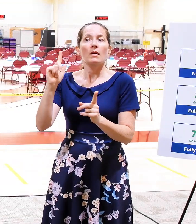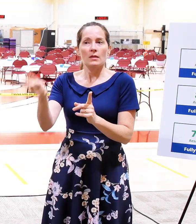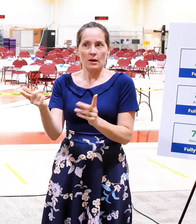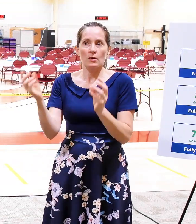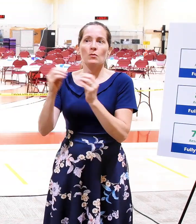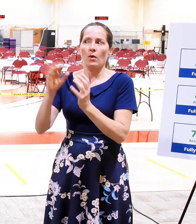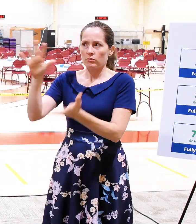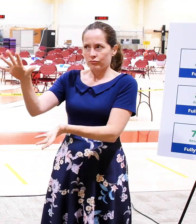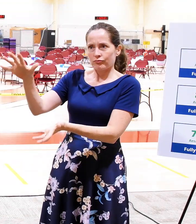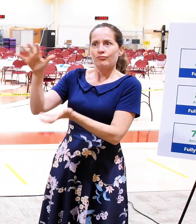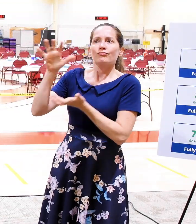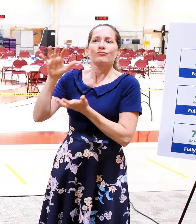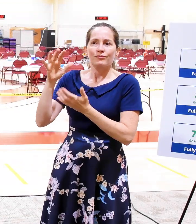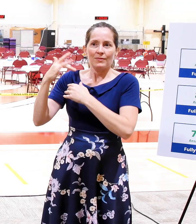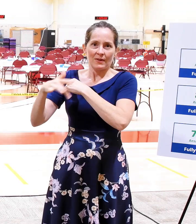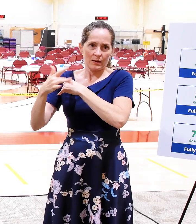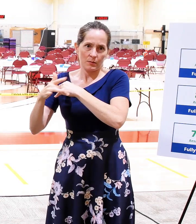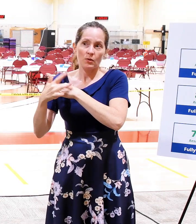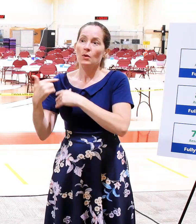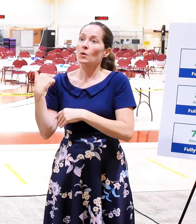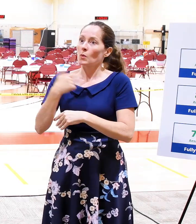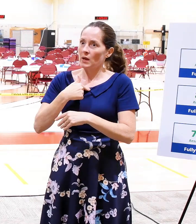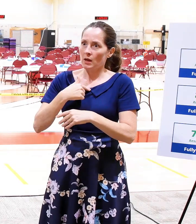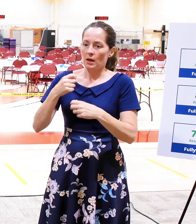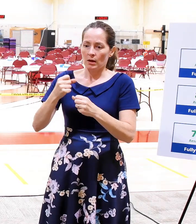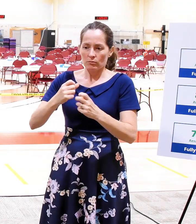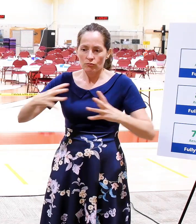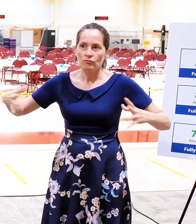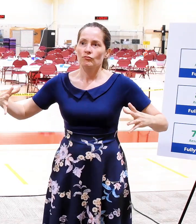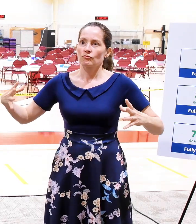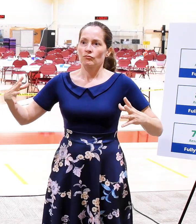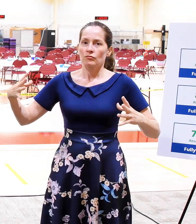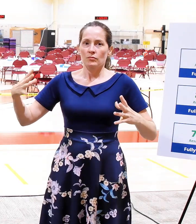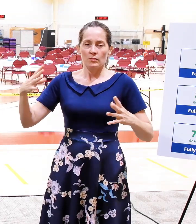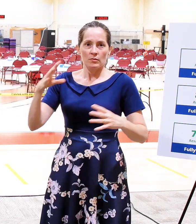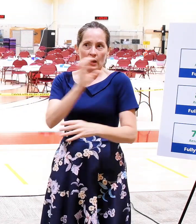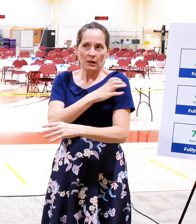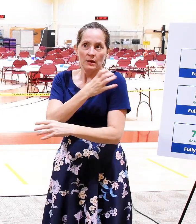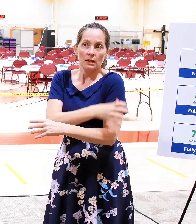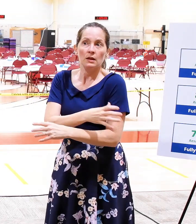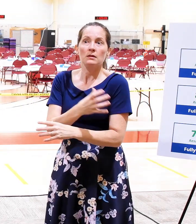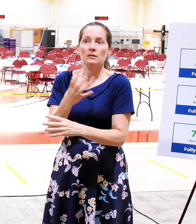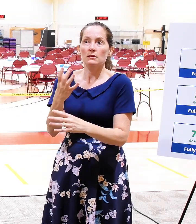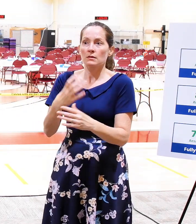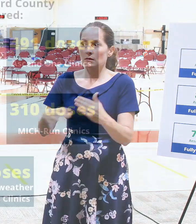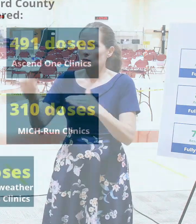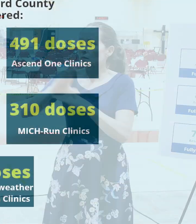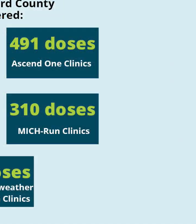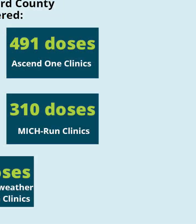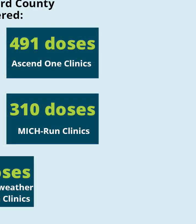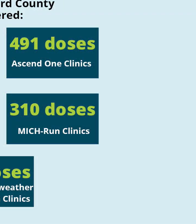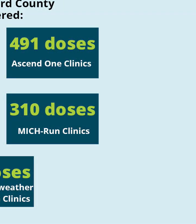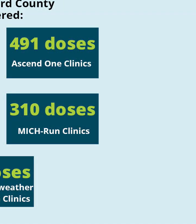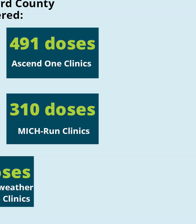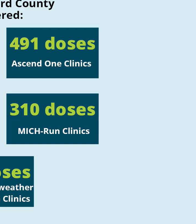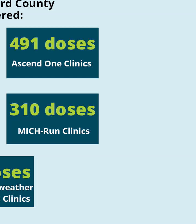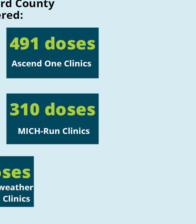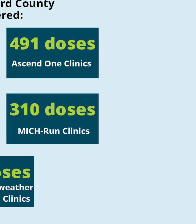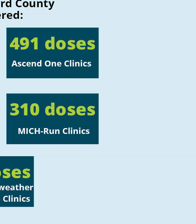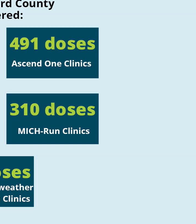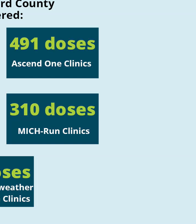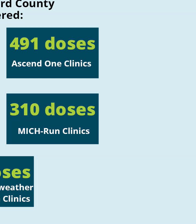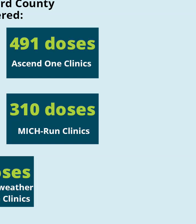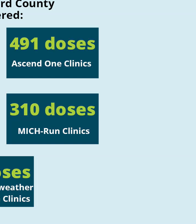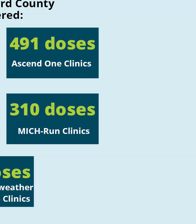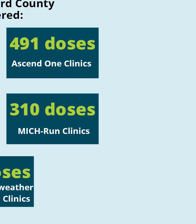we expanded clinics, ran one of the most successful mass vaccination sites, and